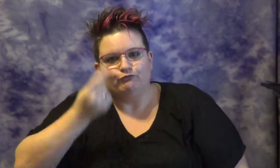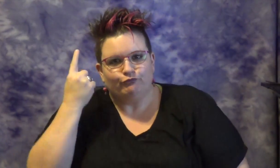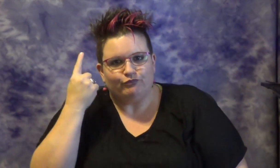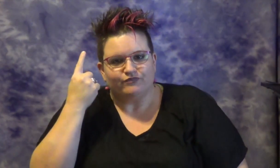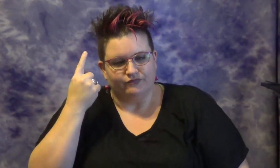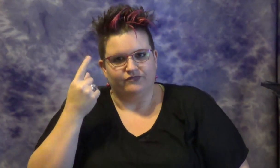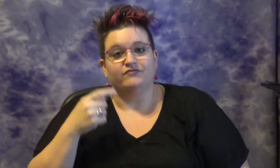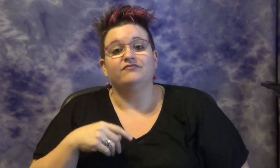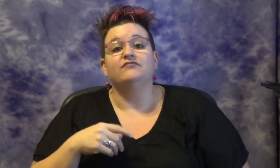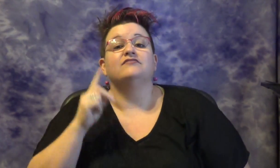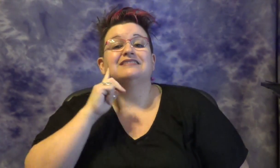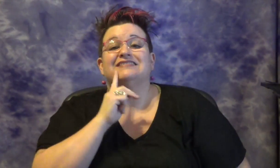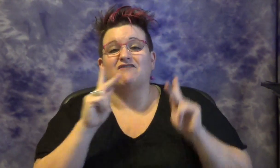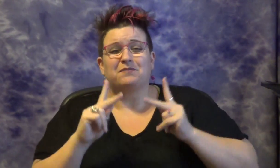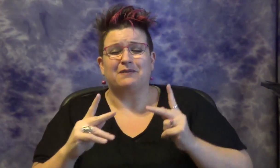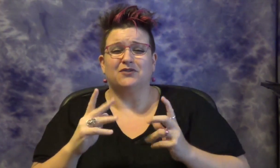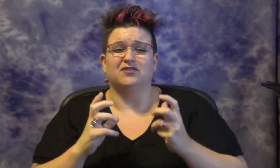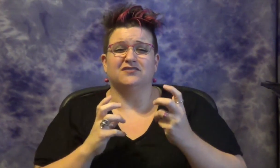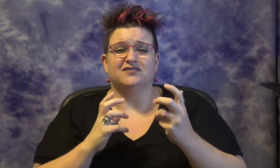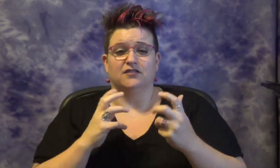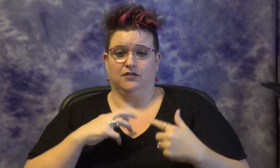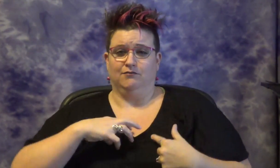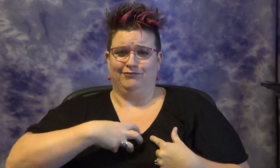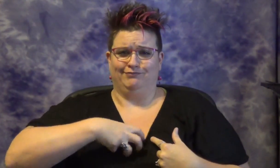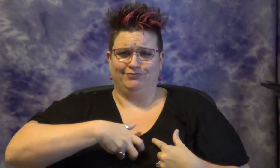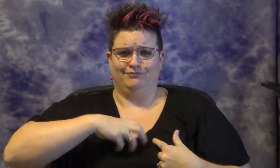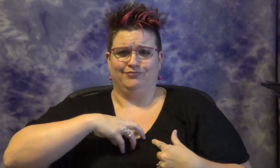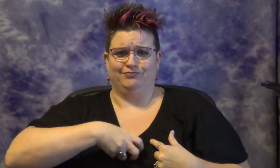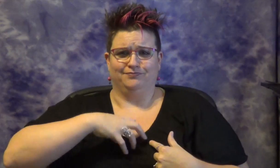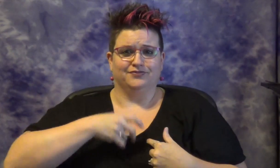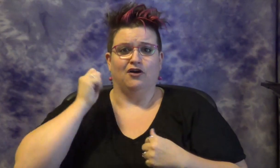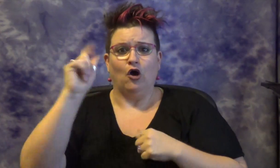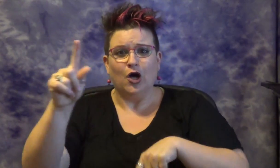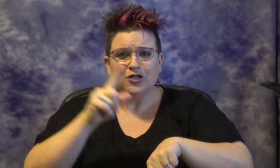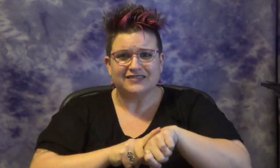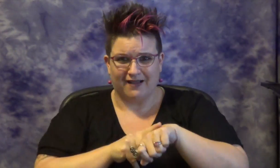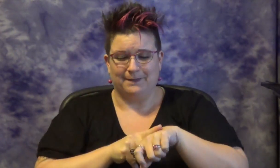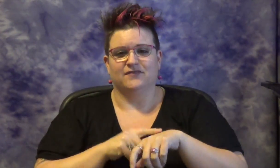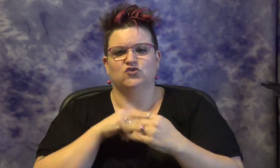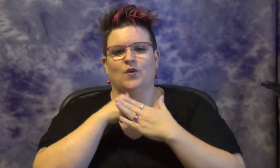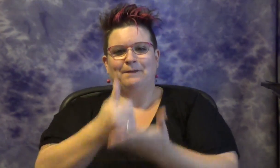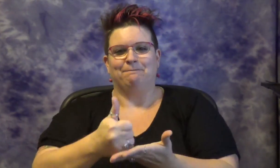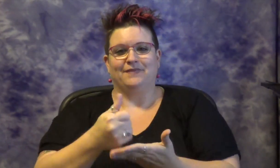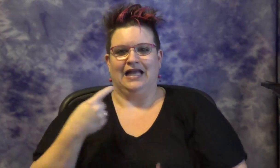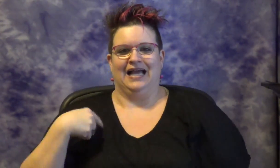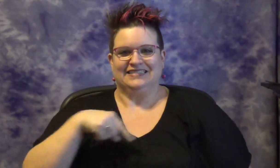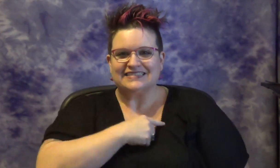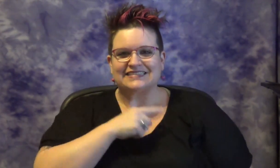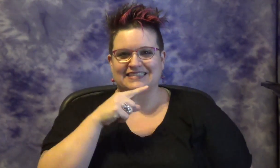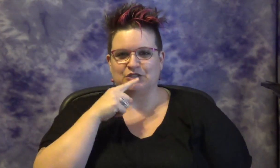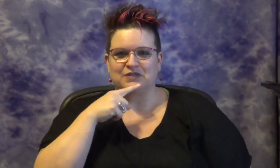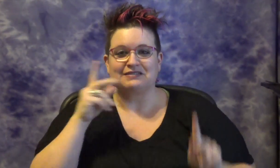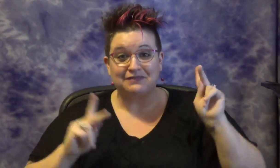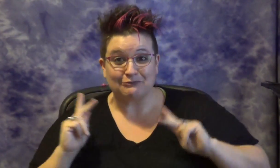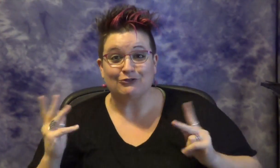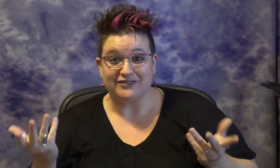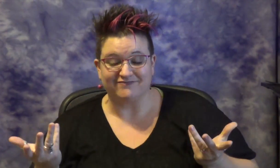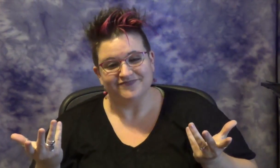to ensure communication for that hearing person. Deaf people code switch all the time, and they're actually trying to